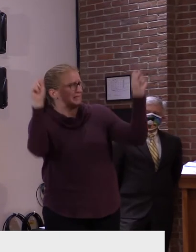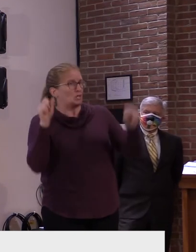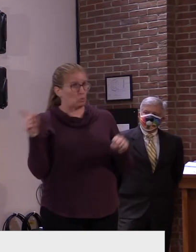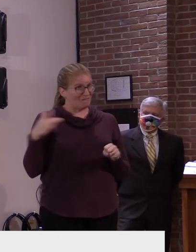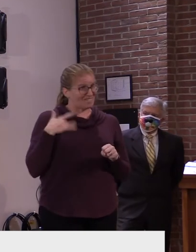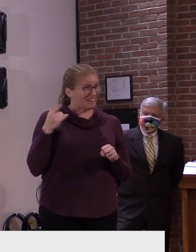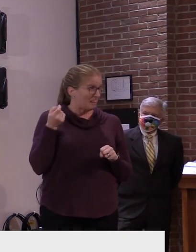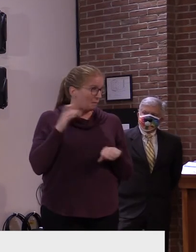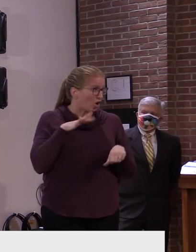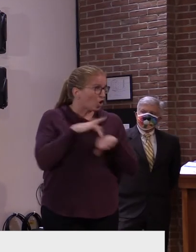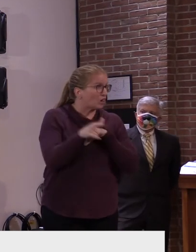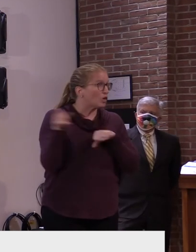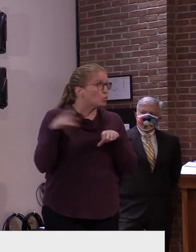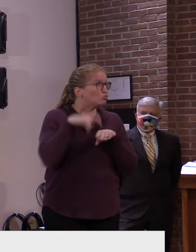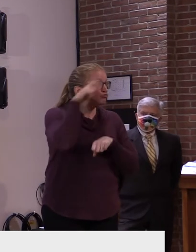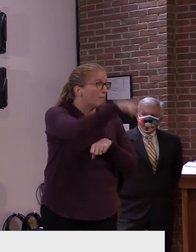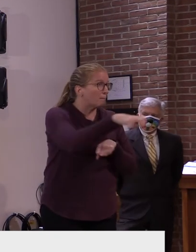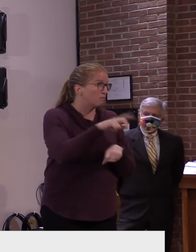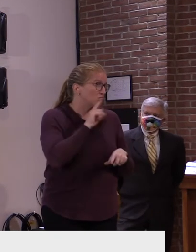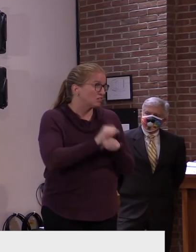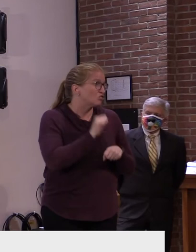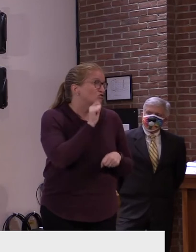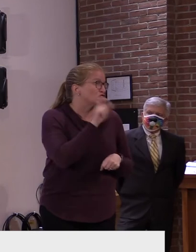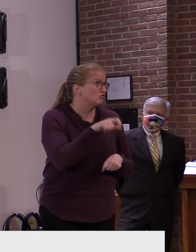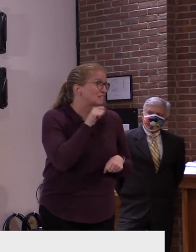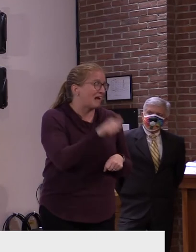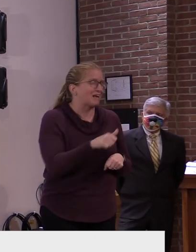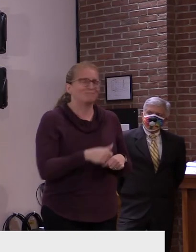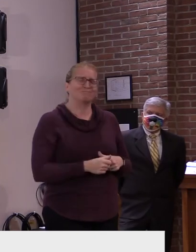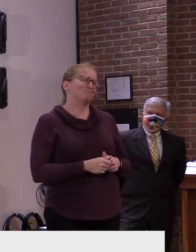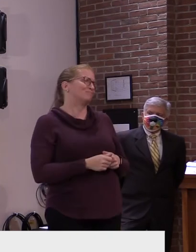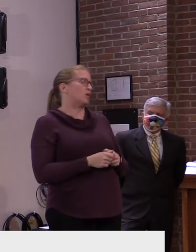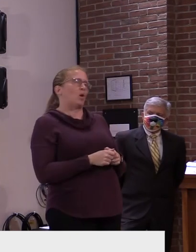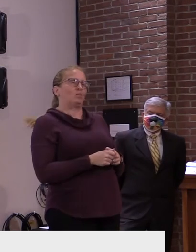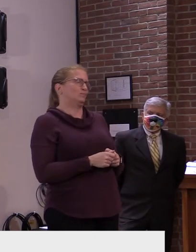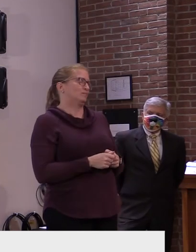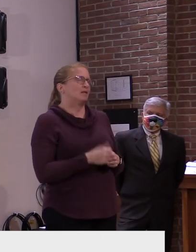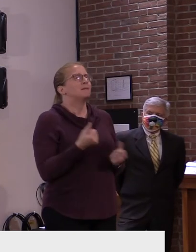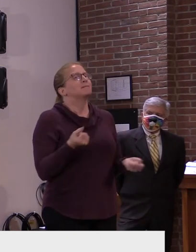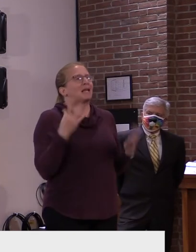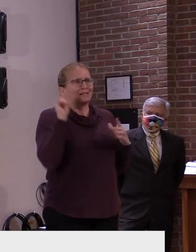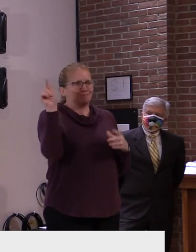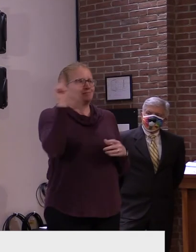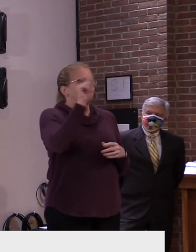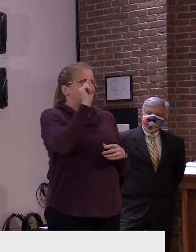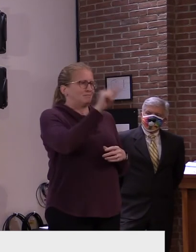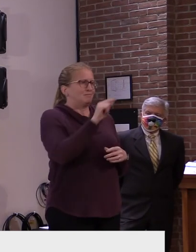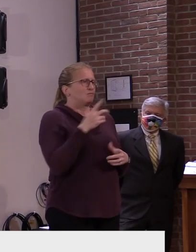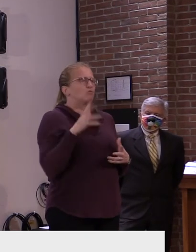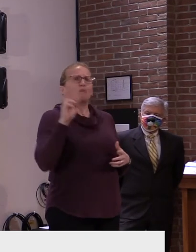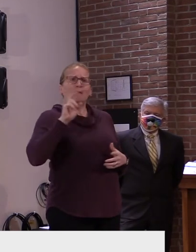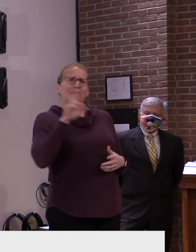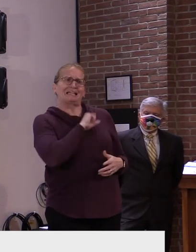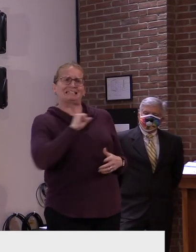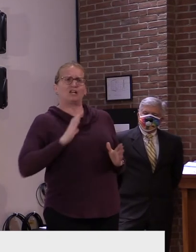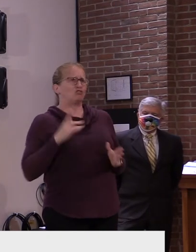the in the process and believes that the election would go to biden so i don't believe that i jumped the gun on this